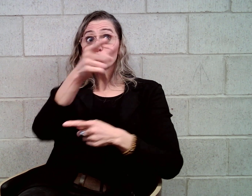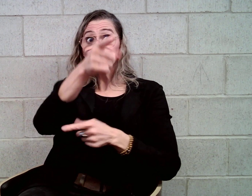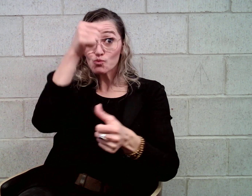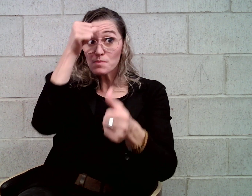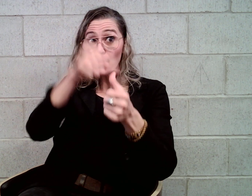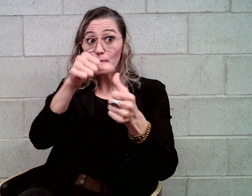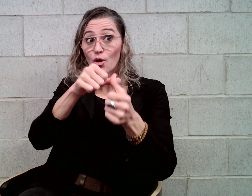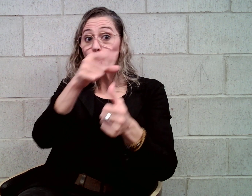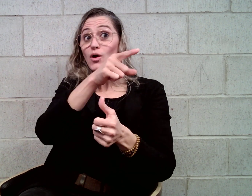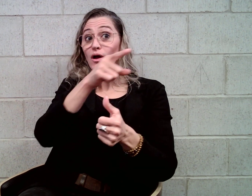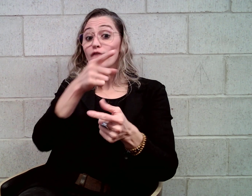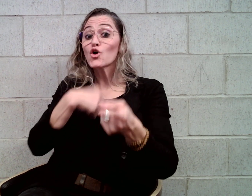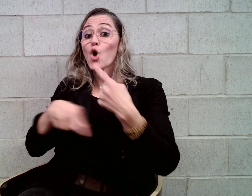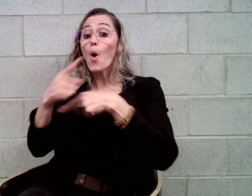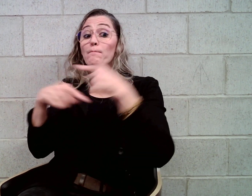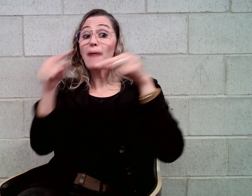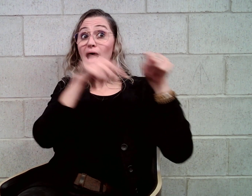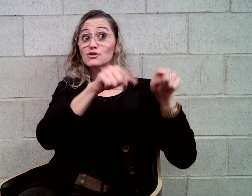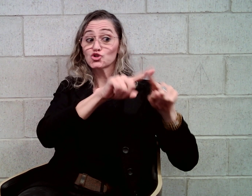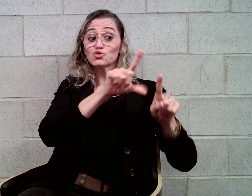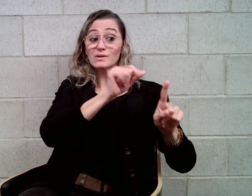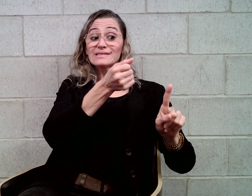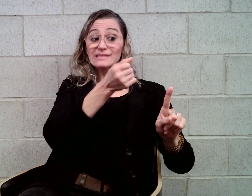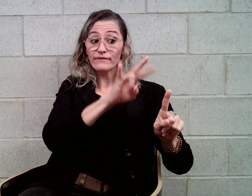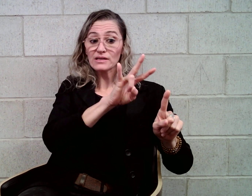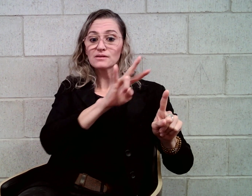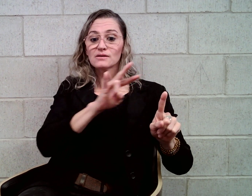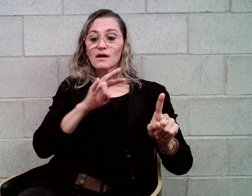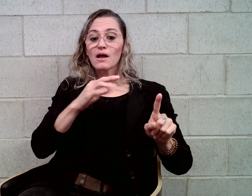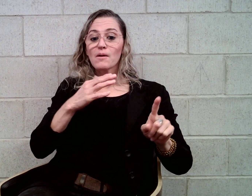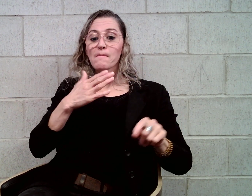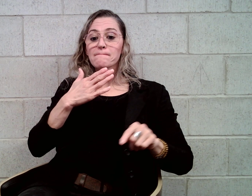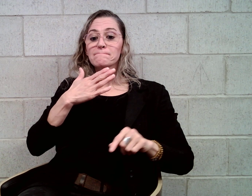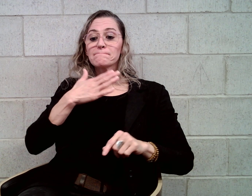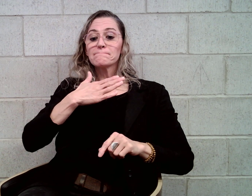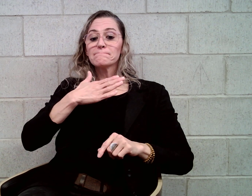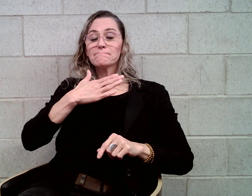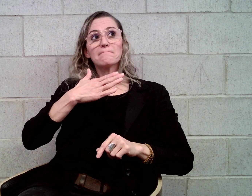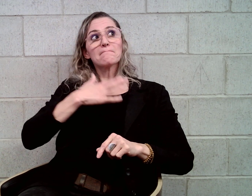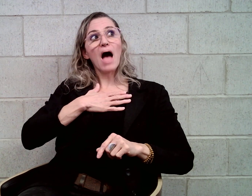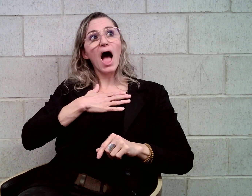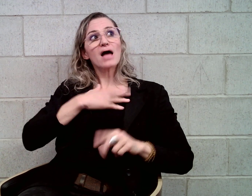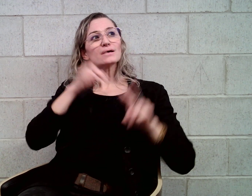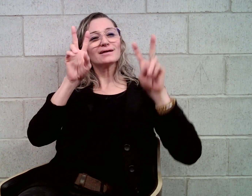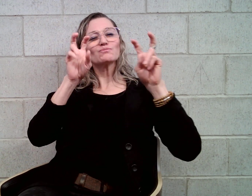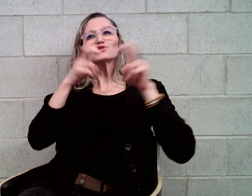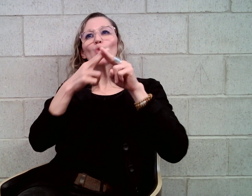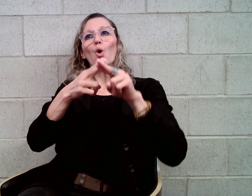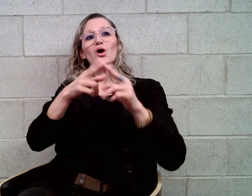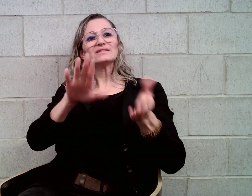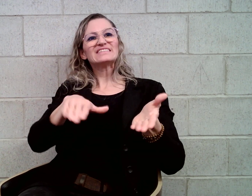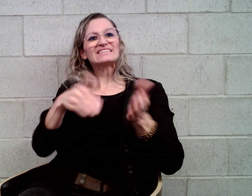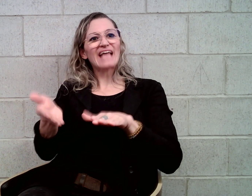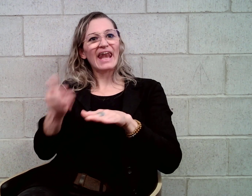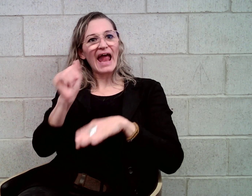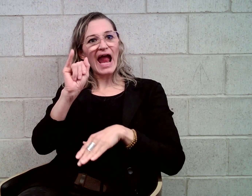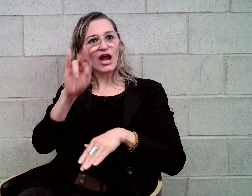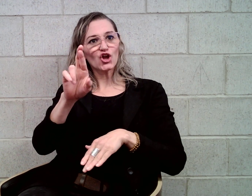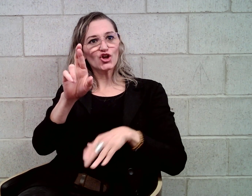signing the whole play. I don't know if you remember, Jeff. If we go back to 2017, there was a lot of conversation. There